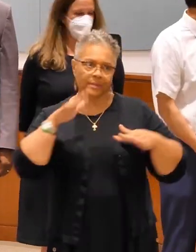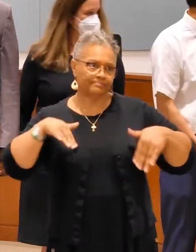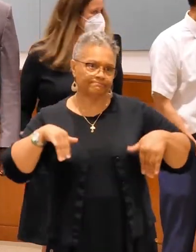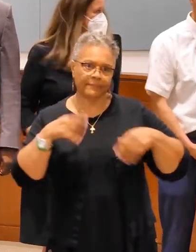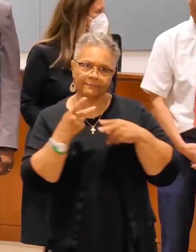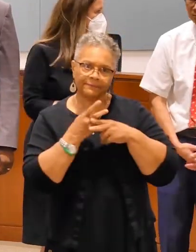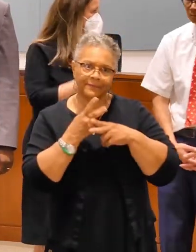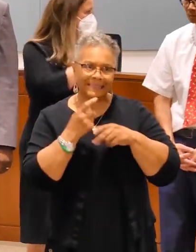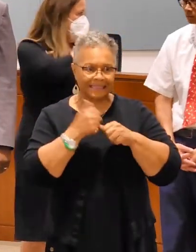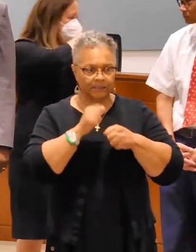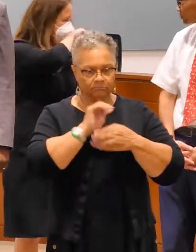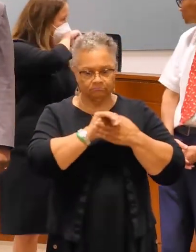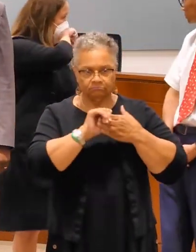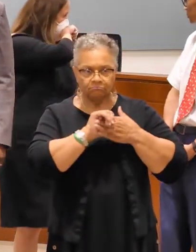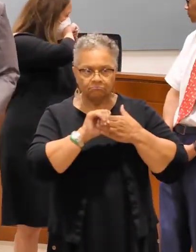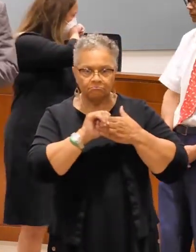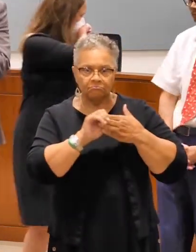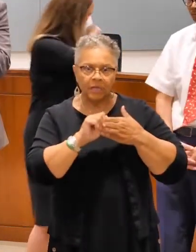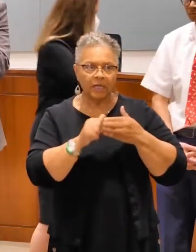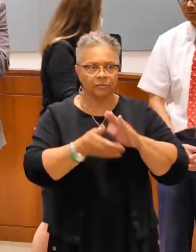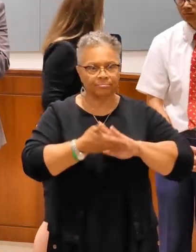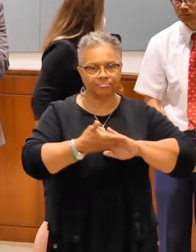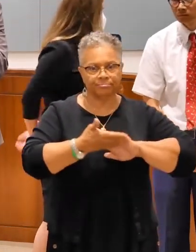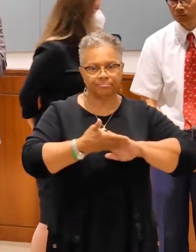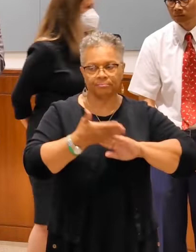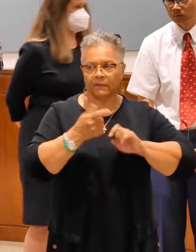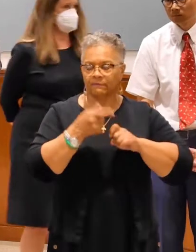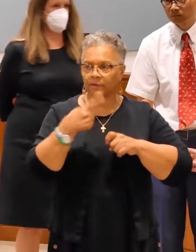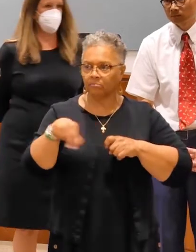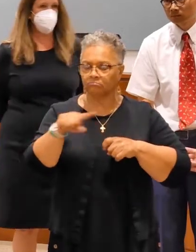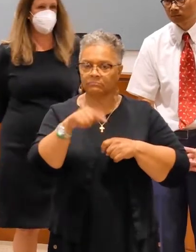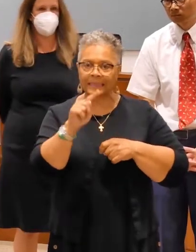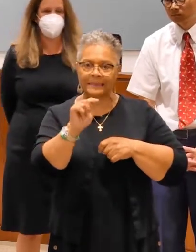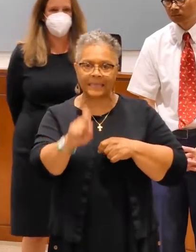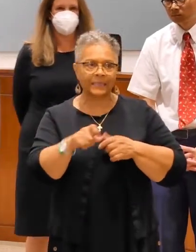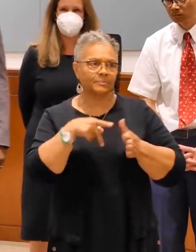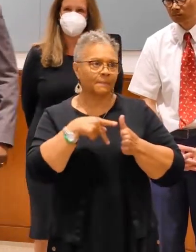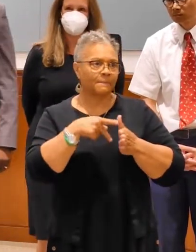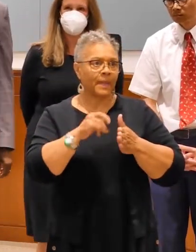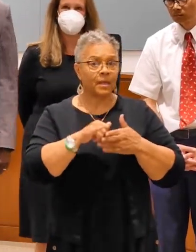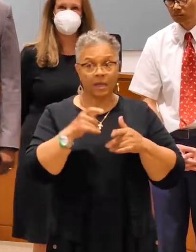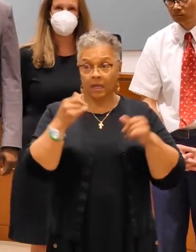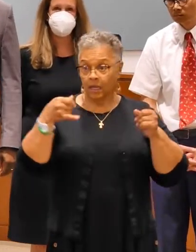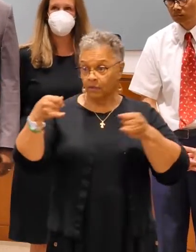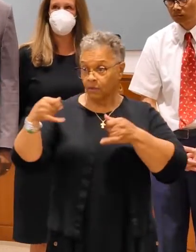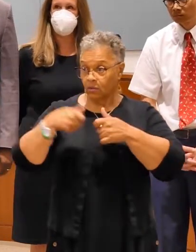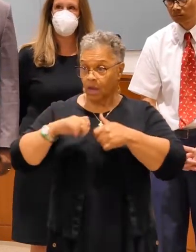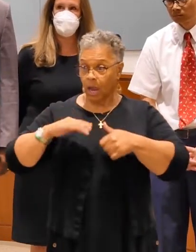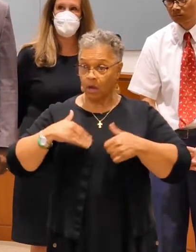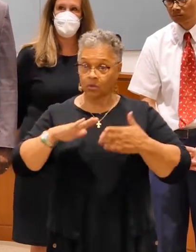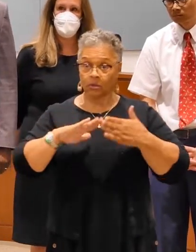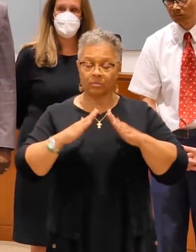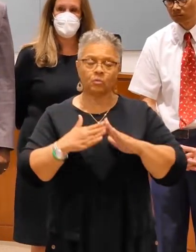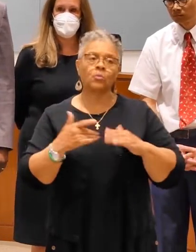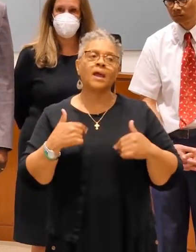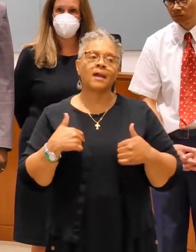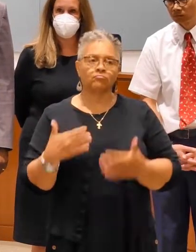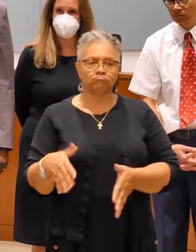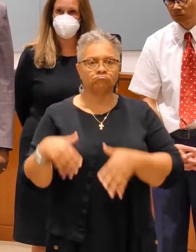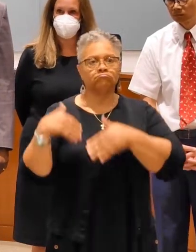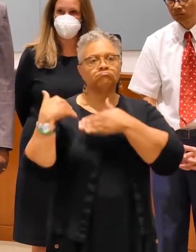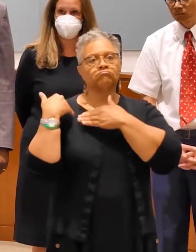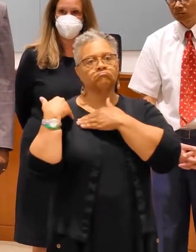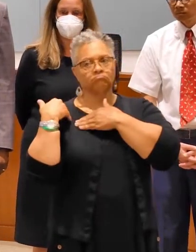one of those dollars is generated from our taxpayers. And as individuals within our community, we have a responsibility